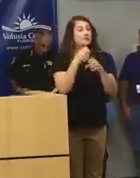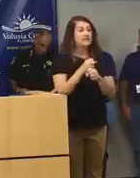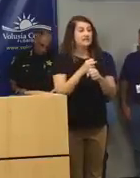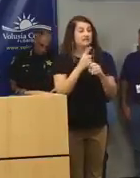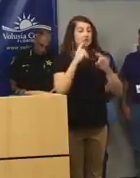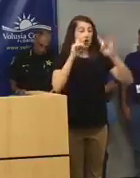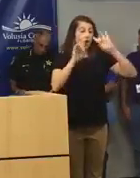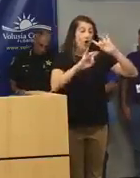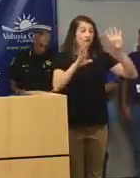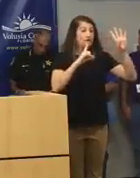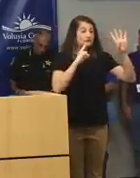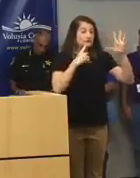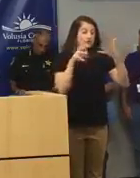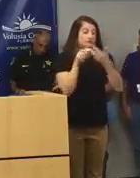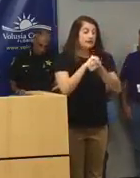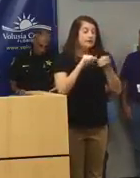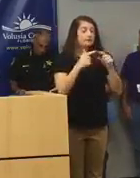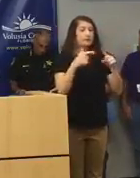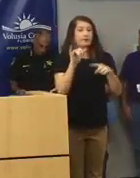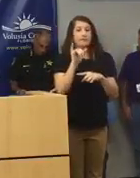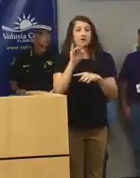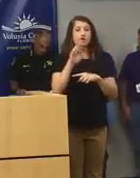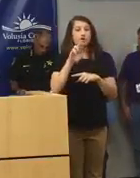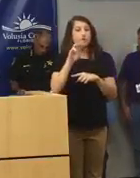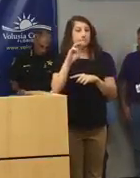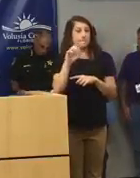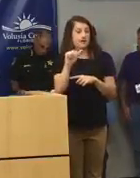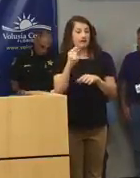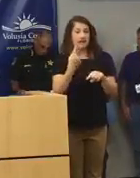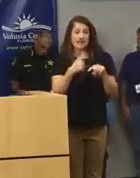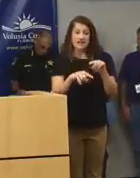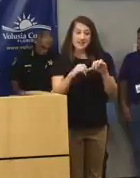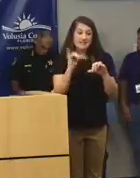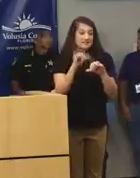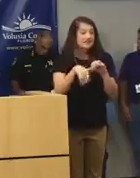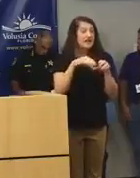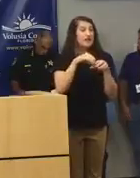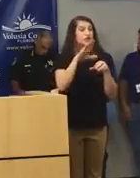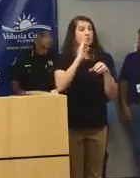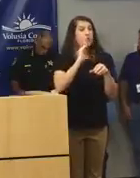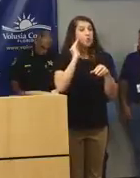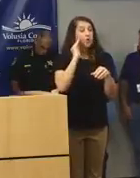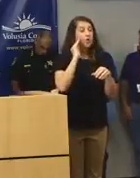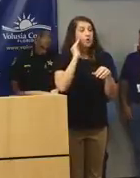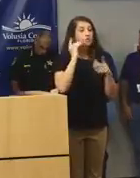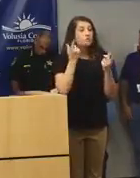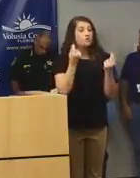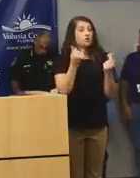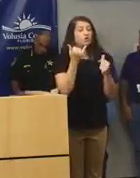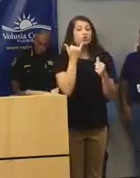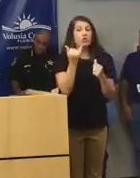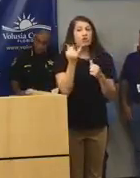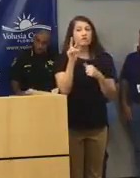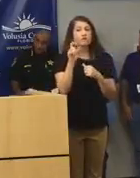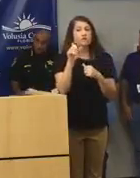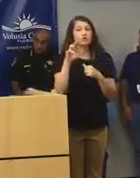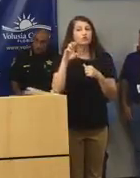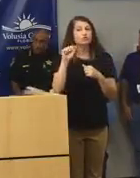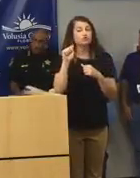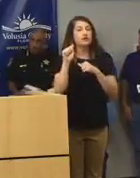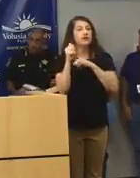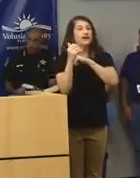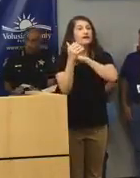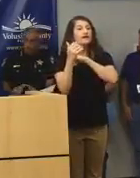significant damage from Hurricane Irma and are unable to stay in your home, call Volusia County's